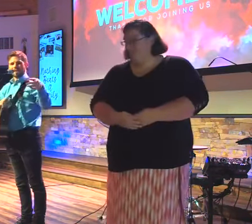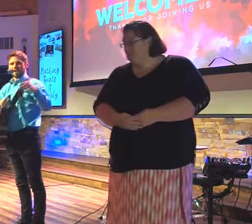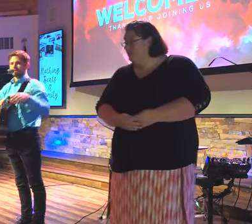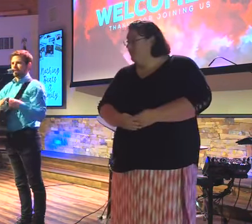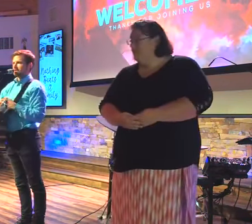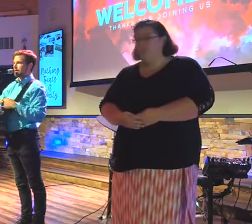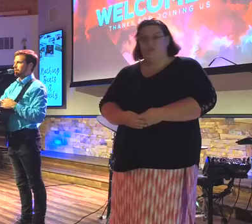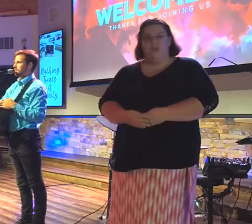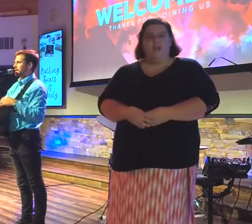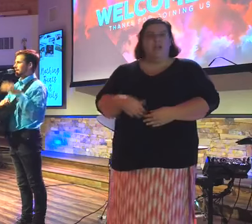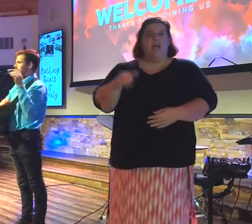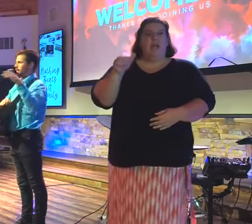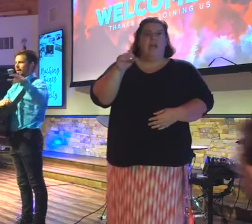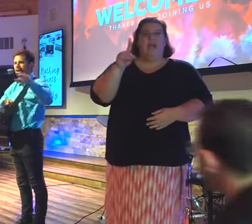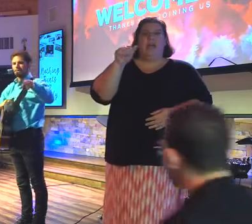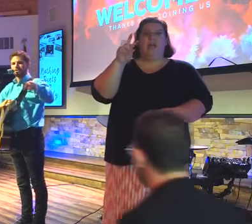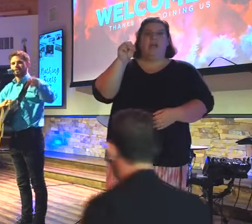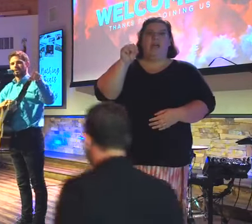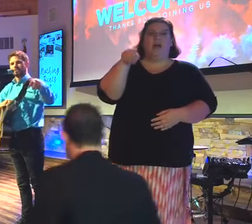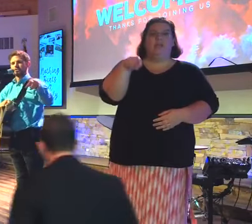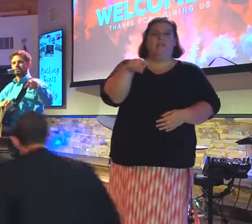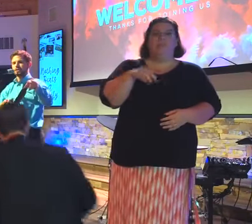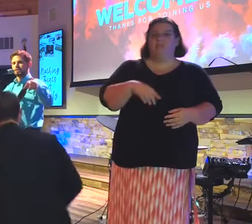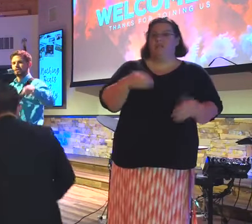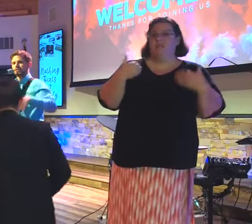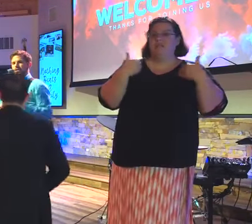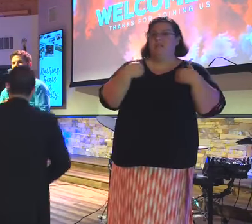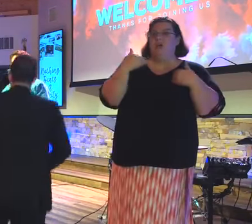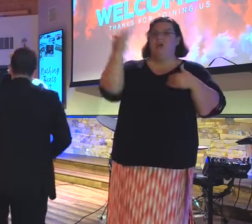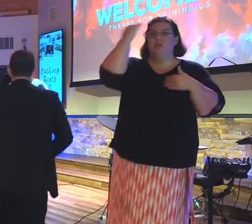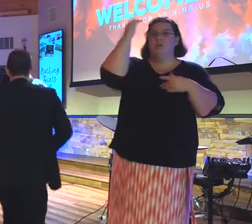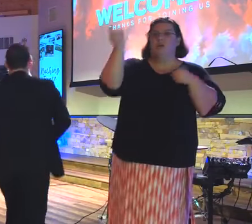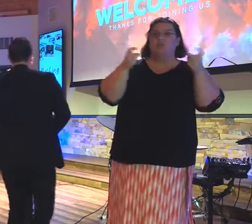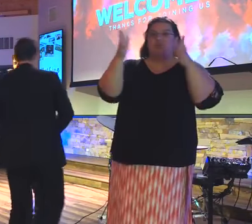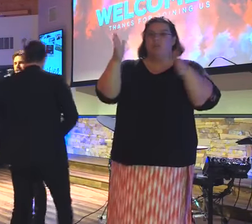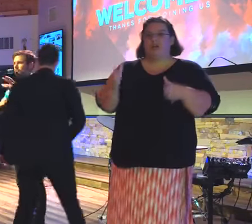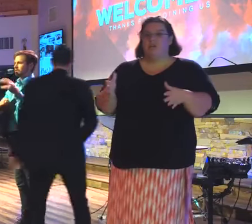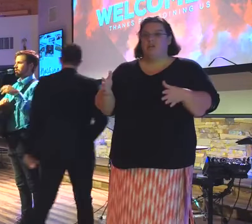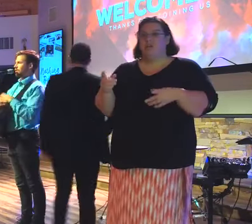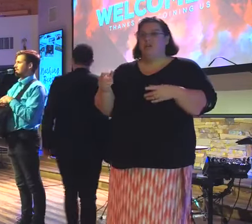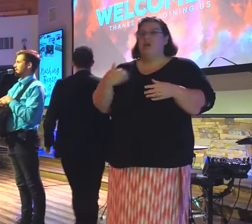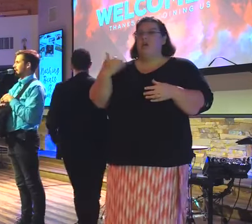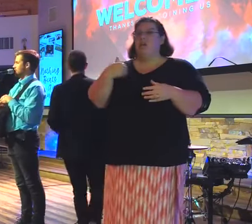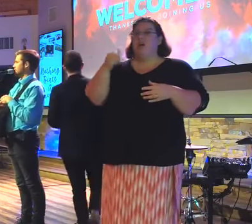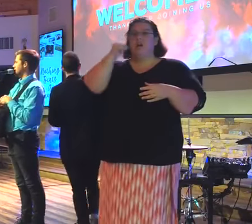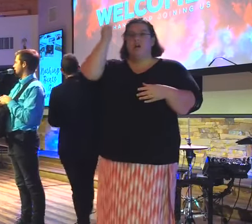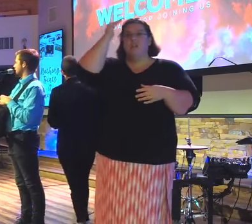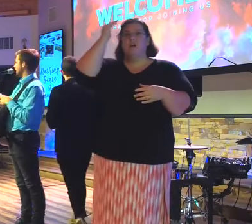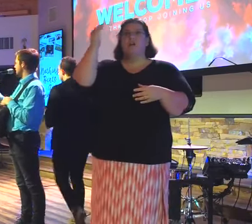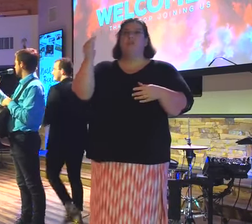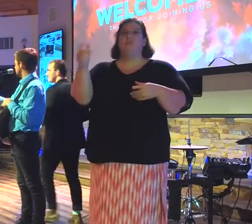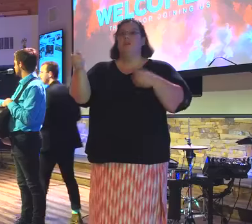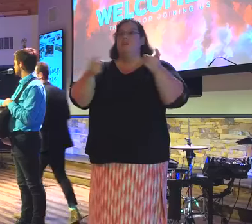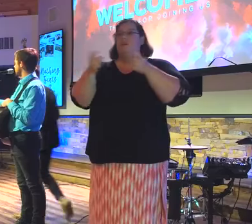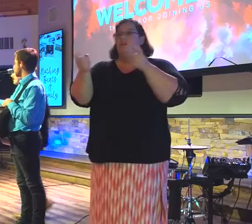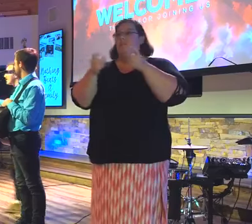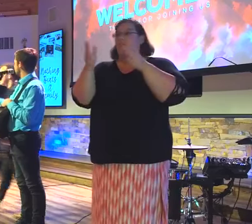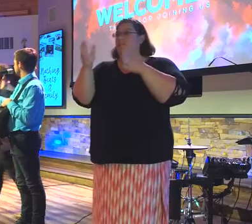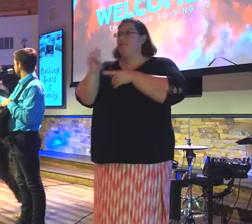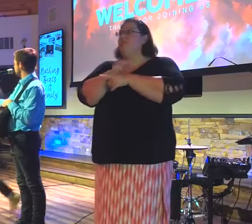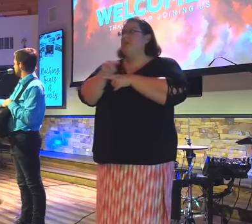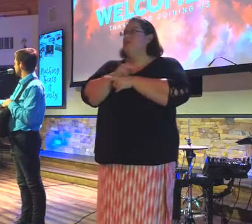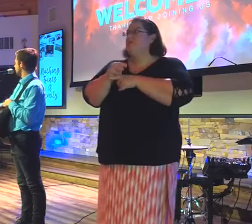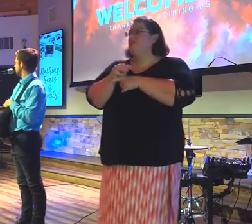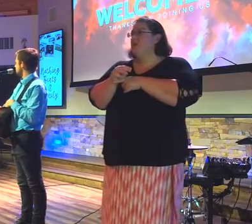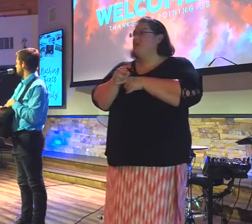We're going to have Adam Lovey come up. You might not know Adam, who's our young adult director here. Our young adult ministry is called The Gathering, and Adam's going to talk to you about